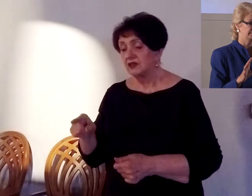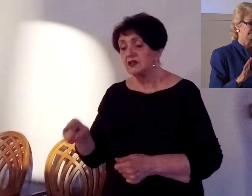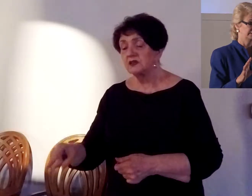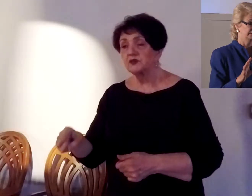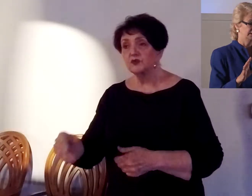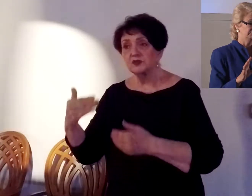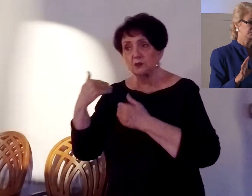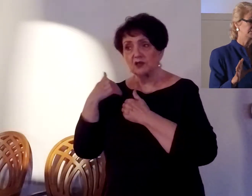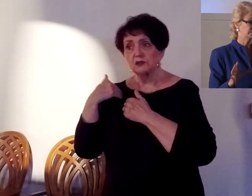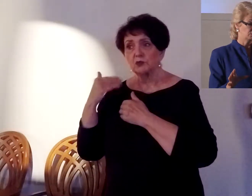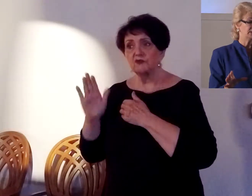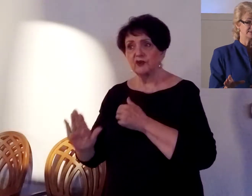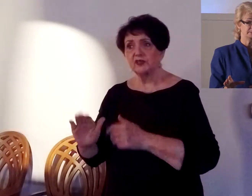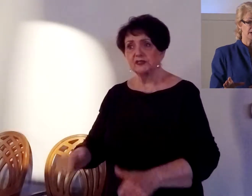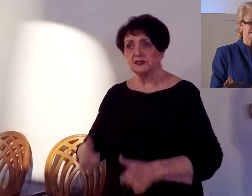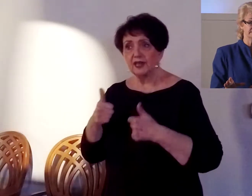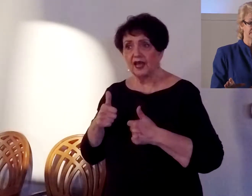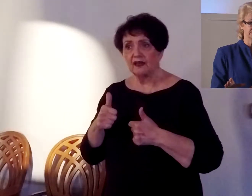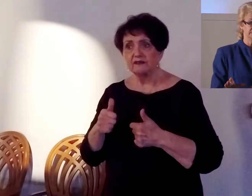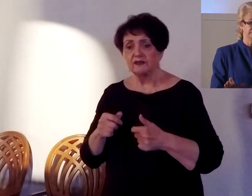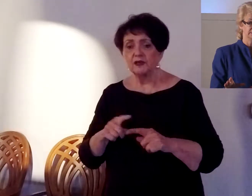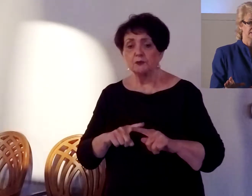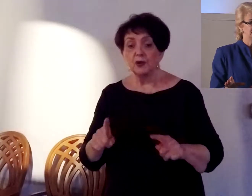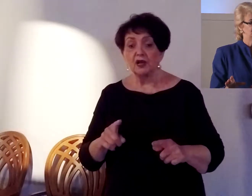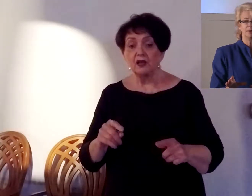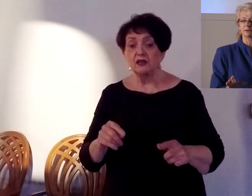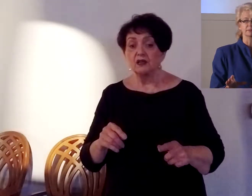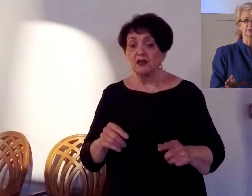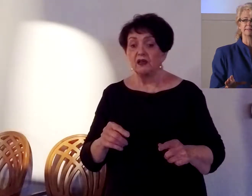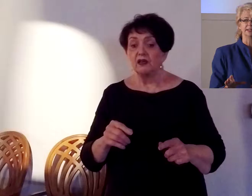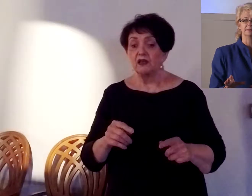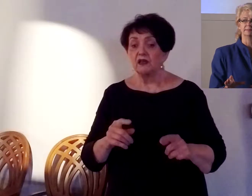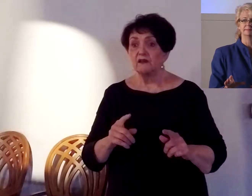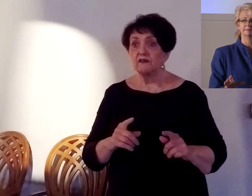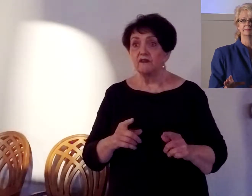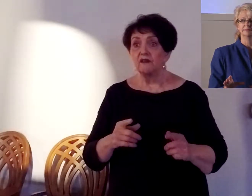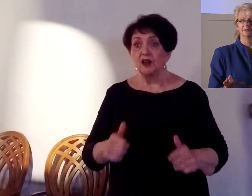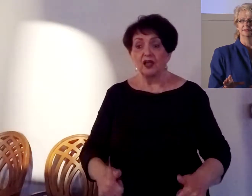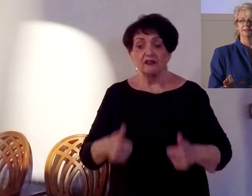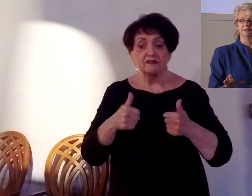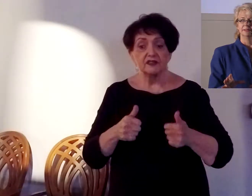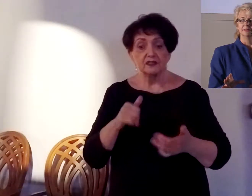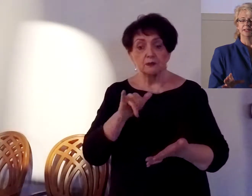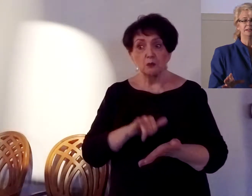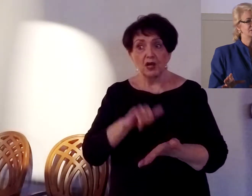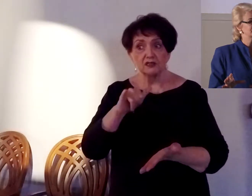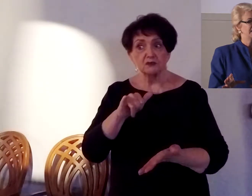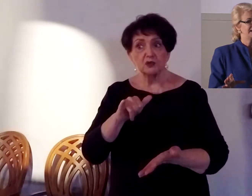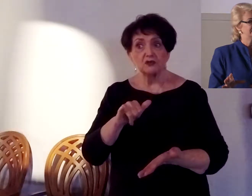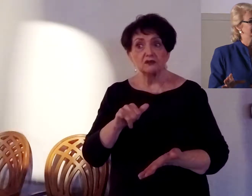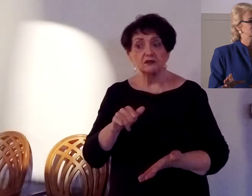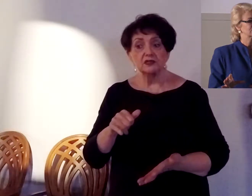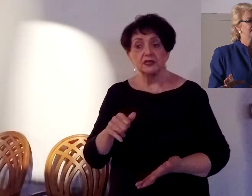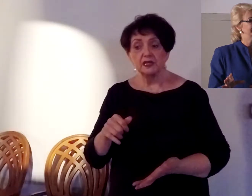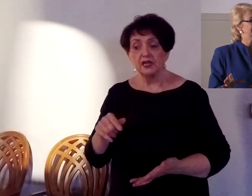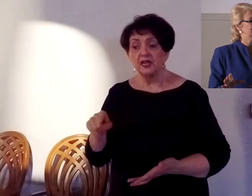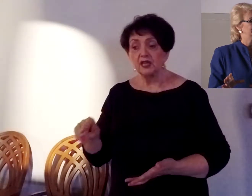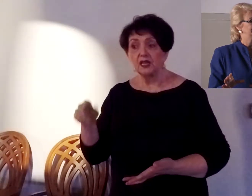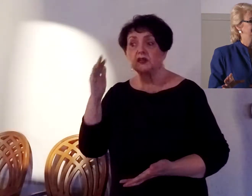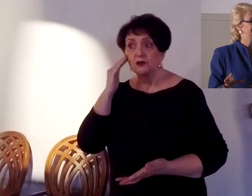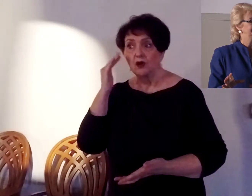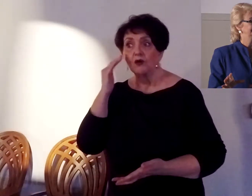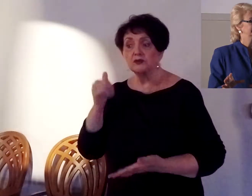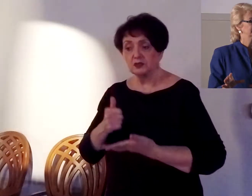life. But when the going is impossible, you better believe it. He knows my hand is right